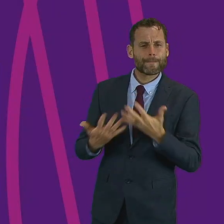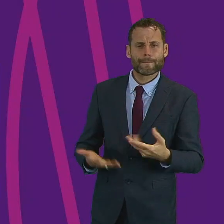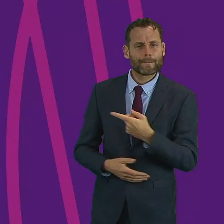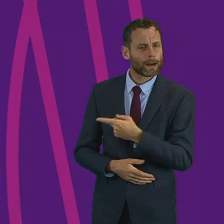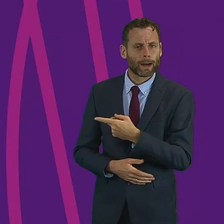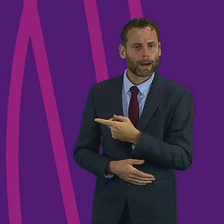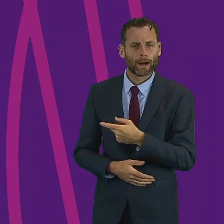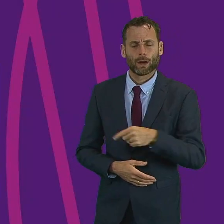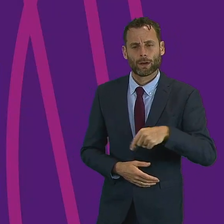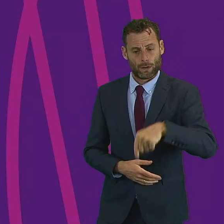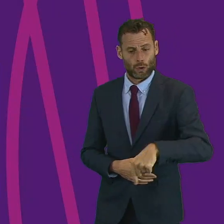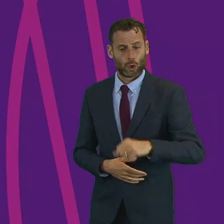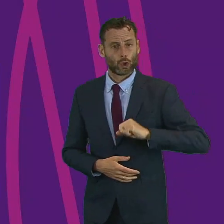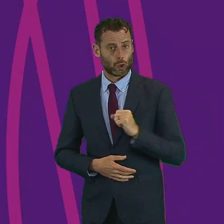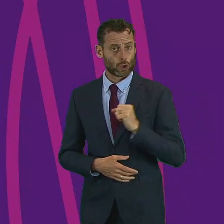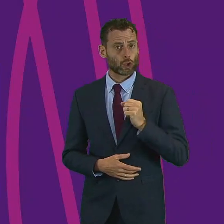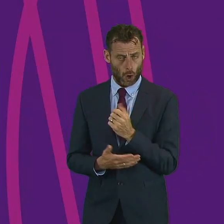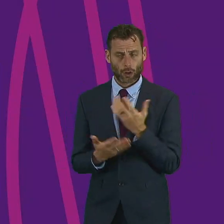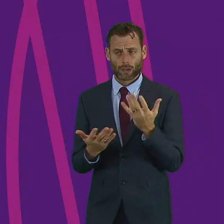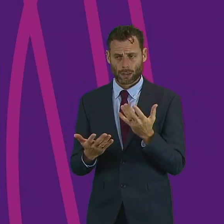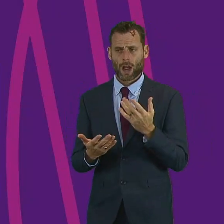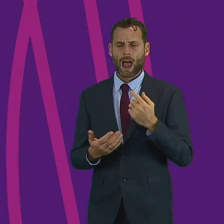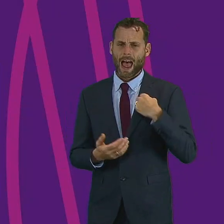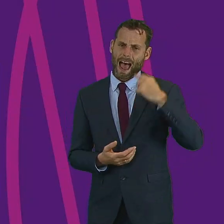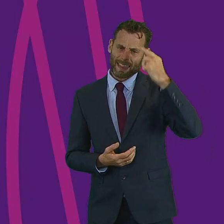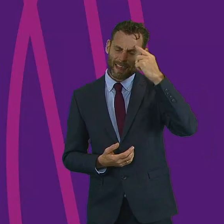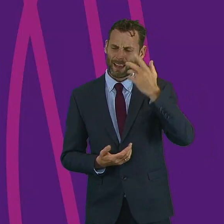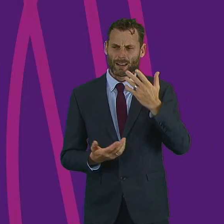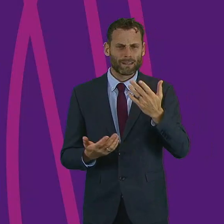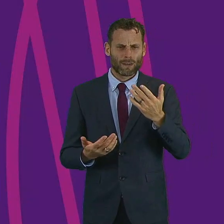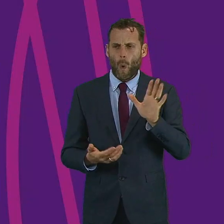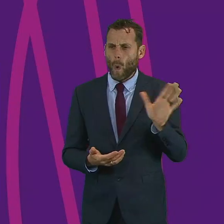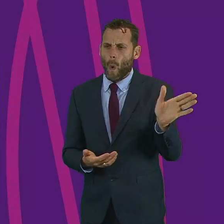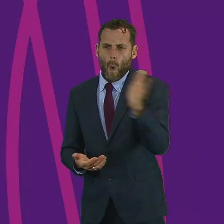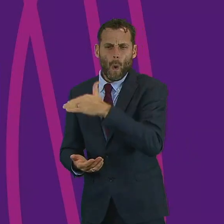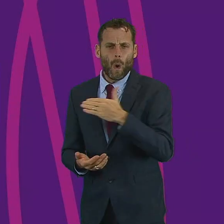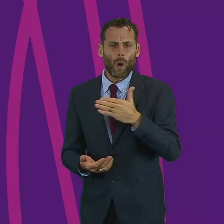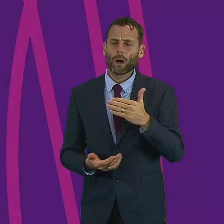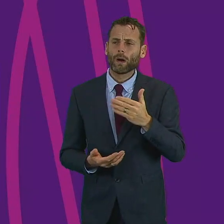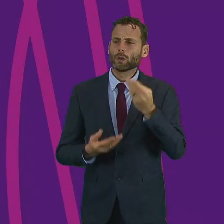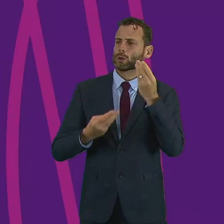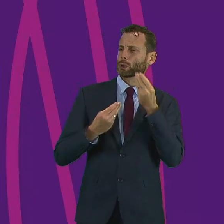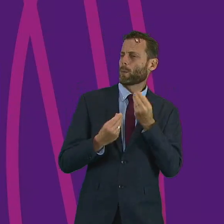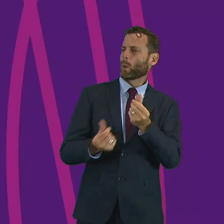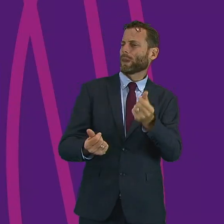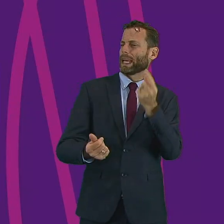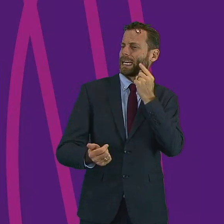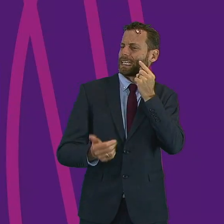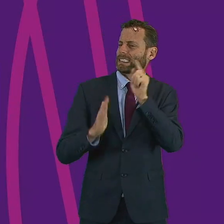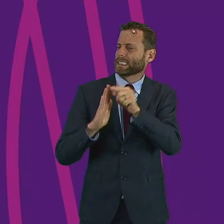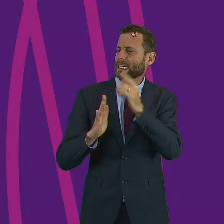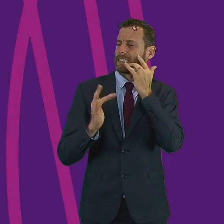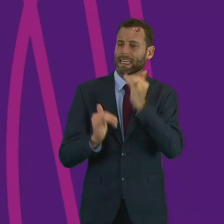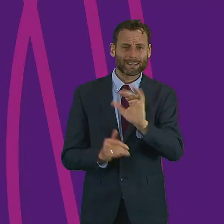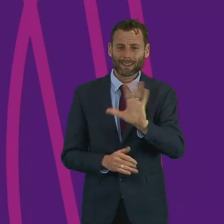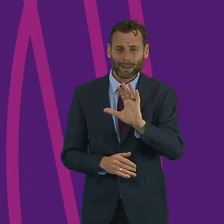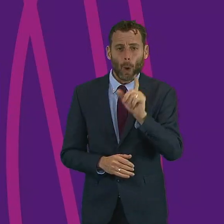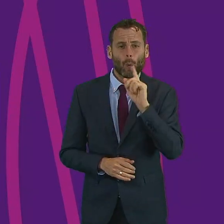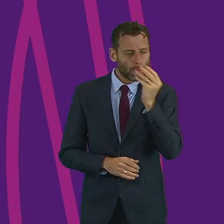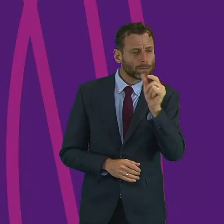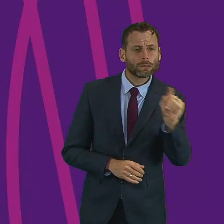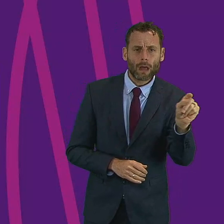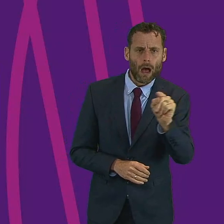testing regime isn't fit for purpose, and will she return to this chamber with a new testing strategy to further enable NHS Scotland